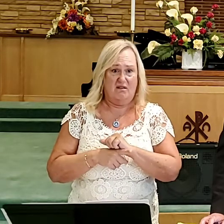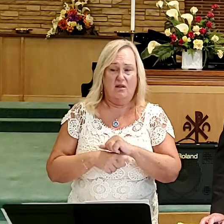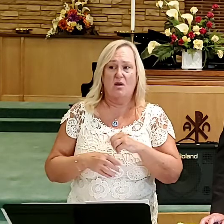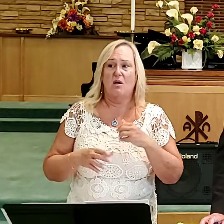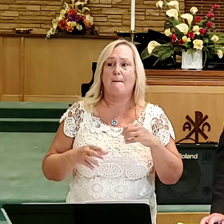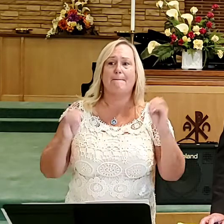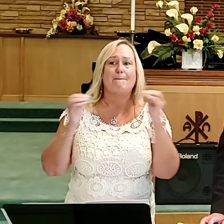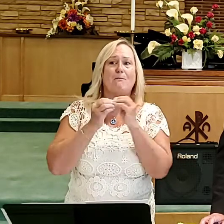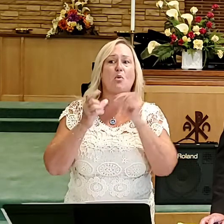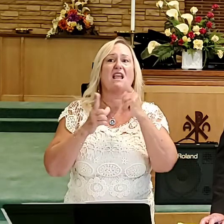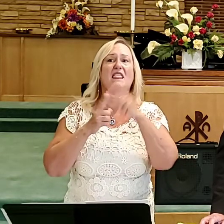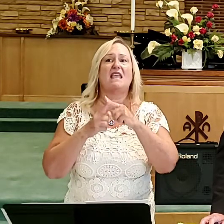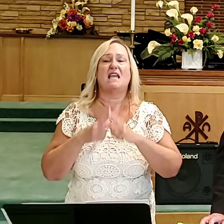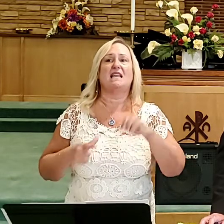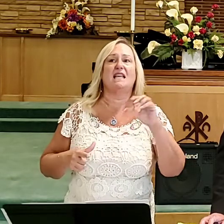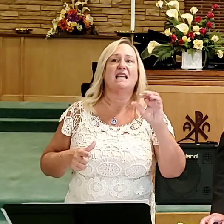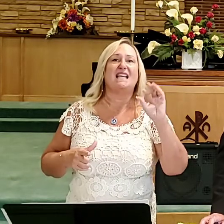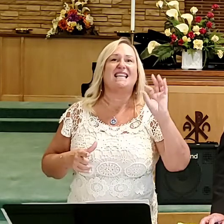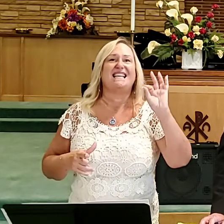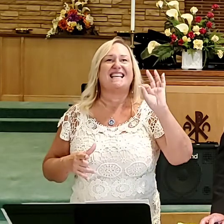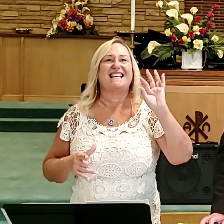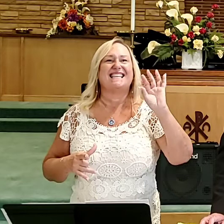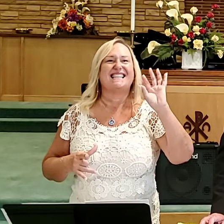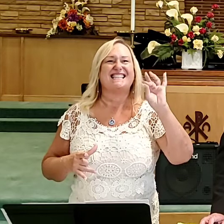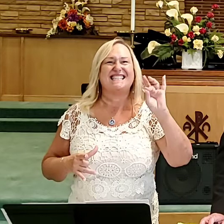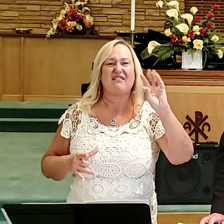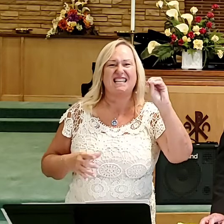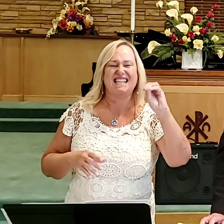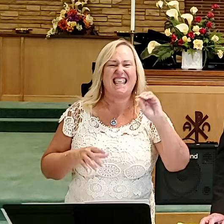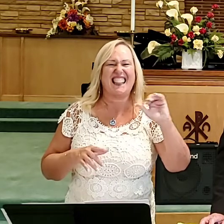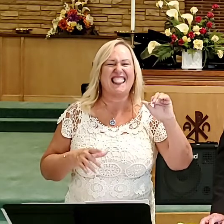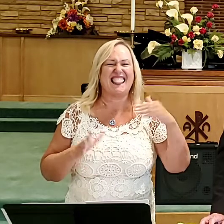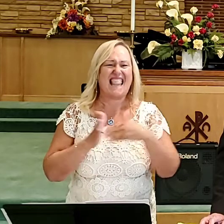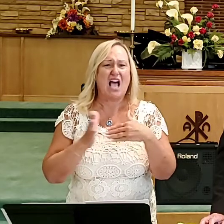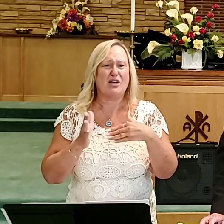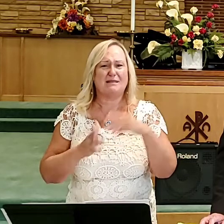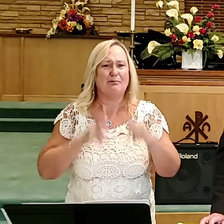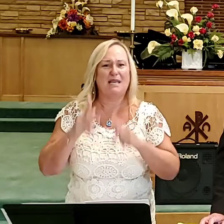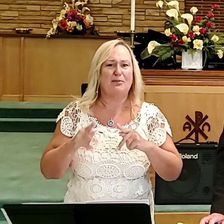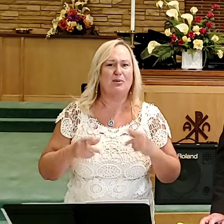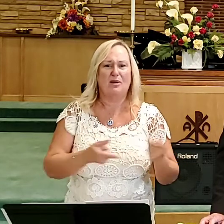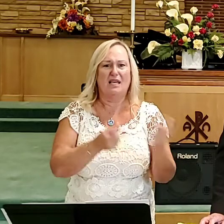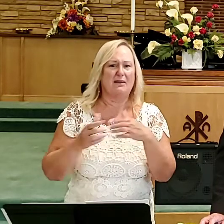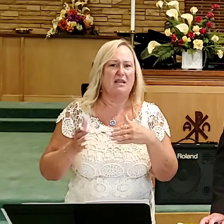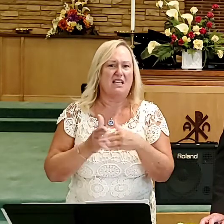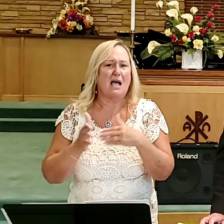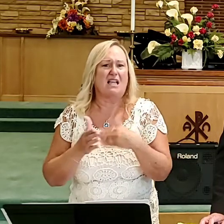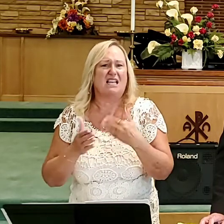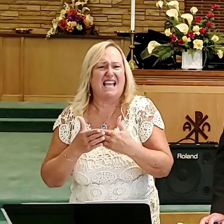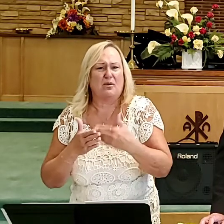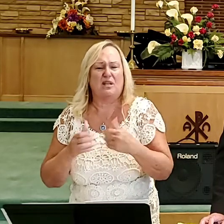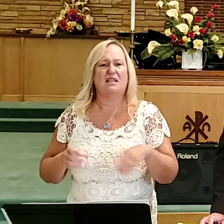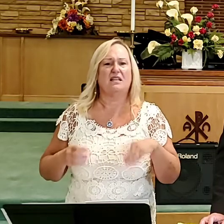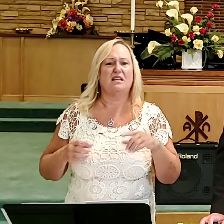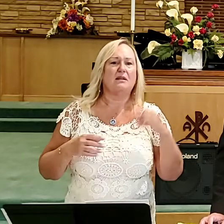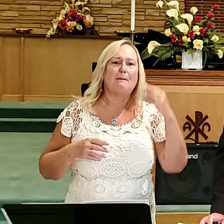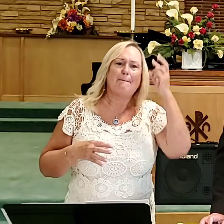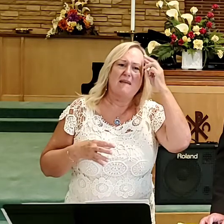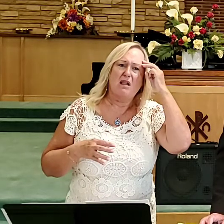over 70,000 people who came in contact with police officers who were dealing with mental